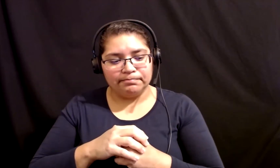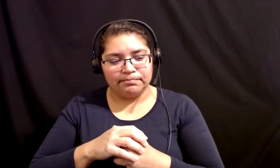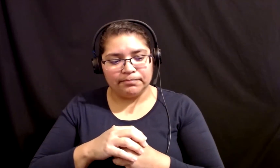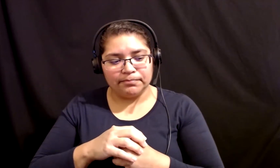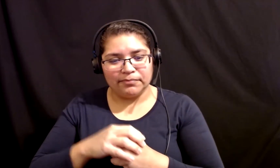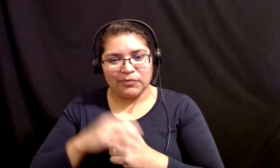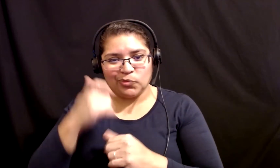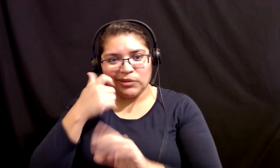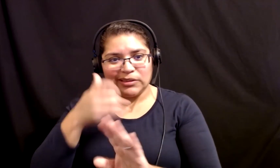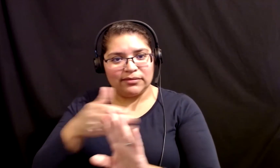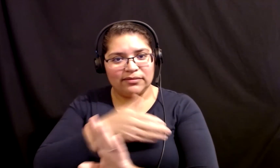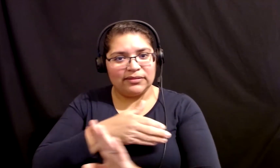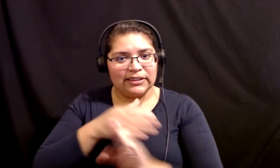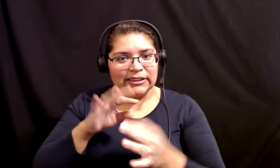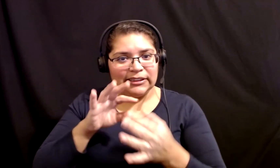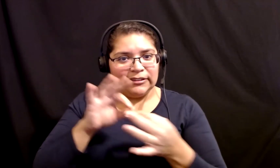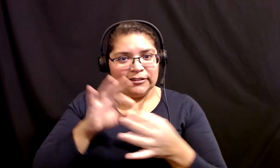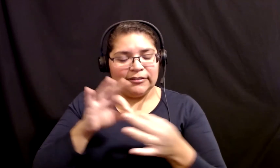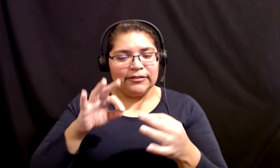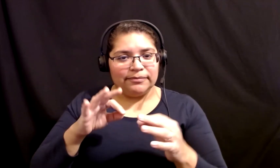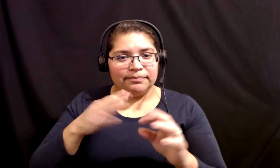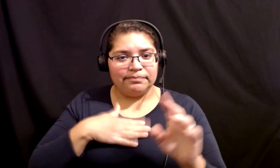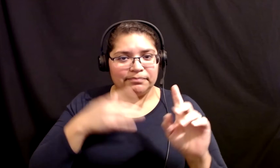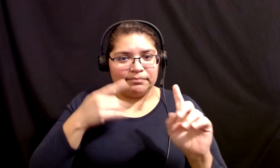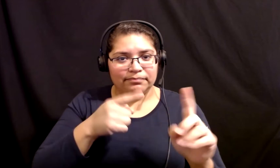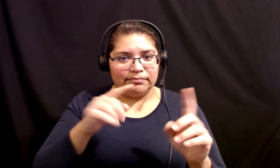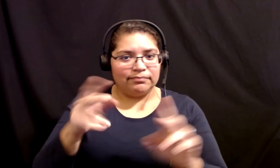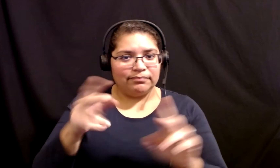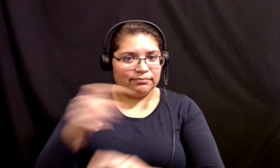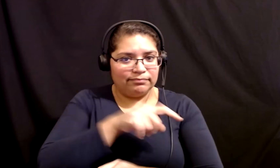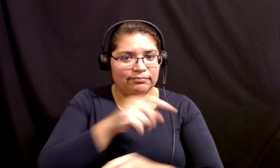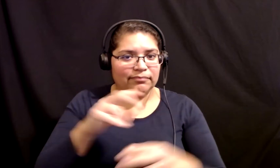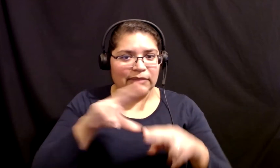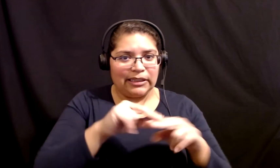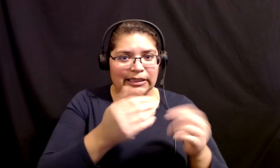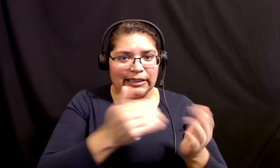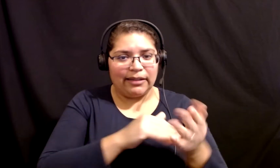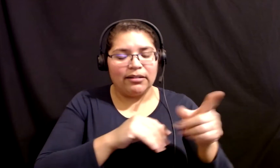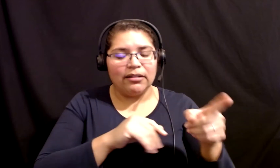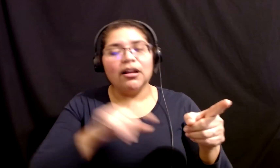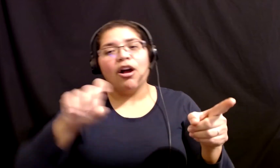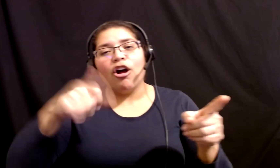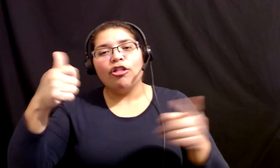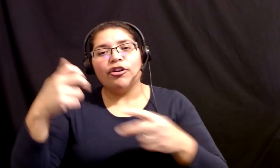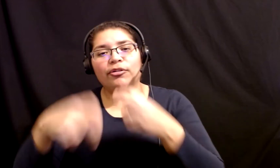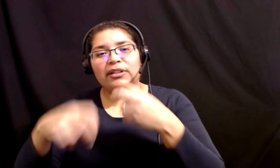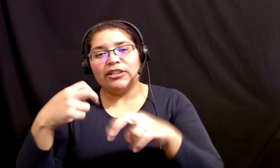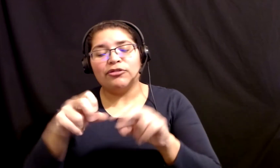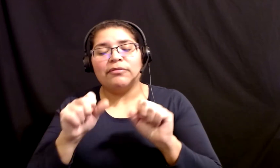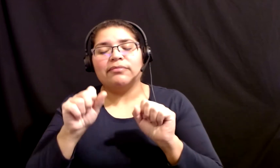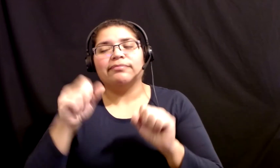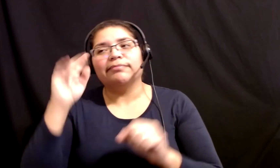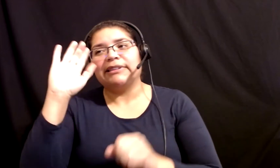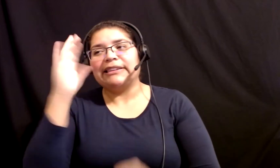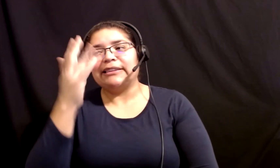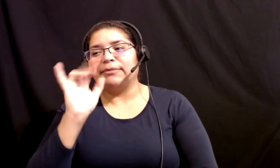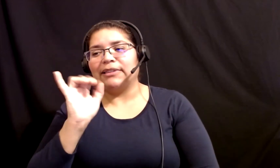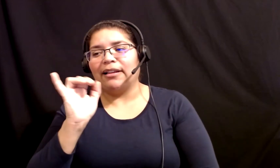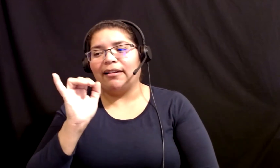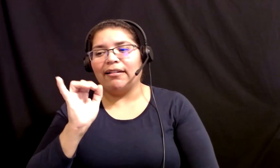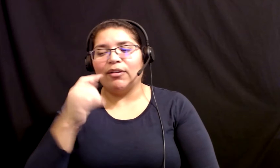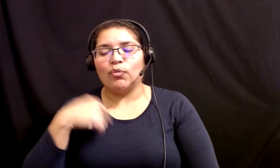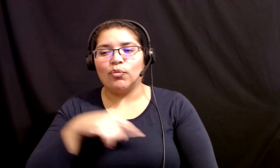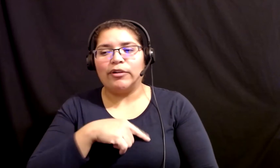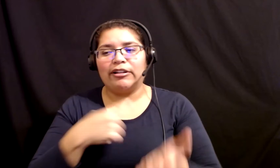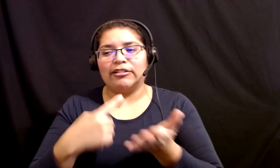made just a while back, and to give you an example, another issue that seemed like we're talking